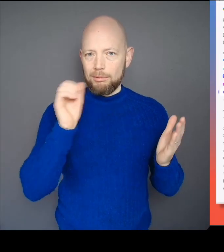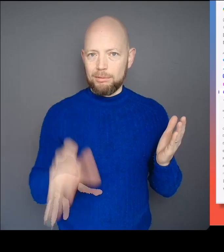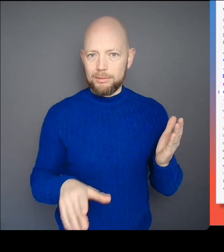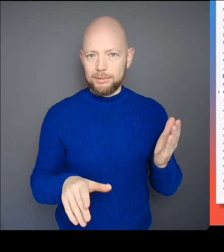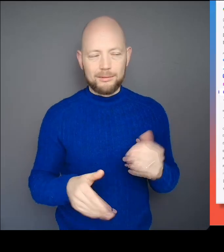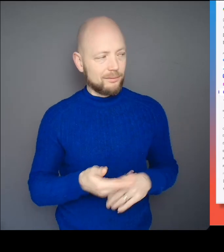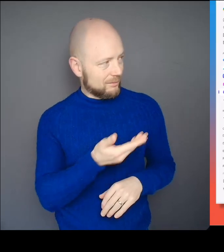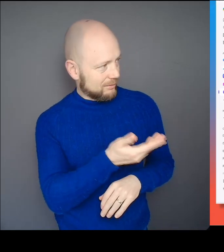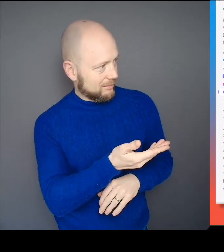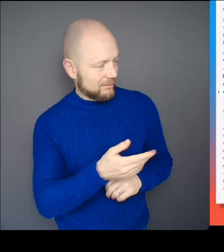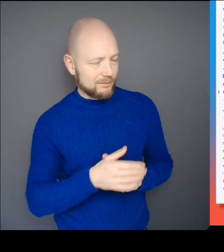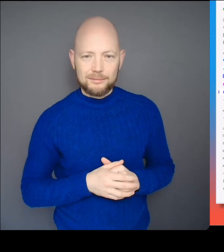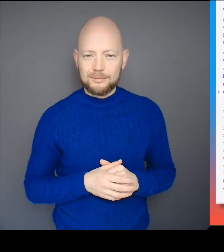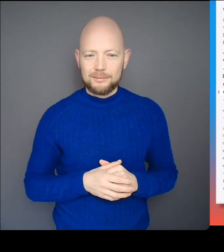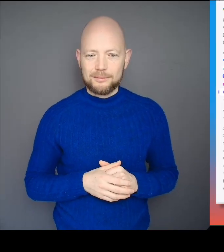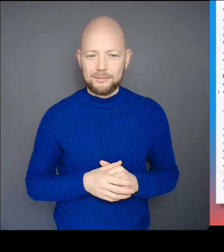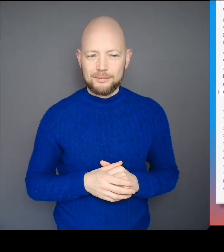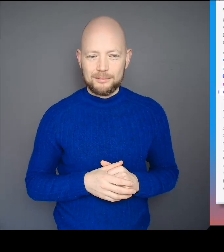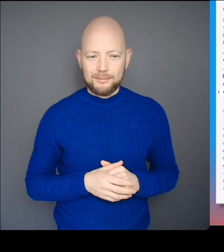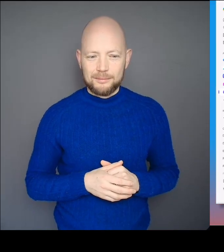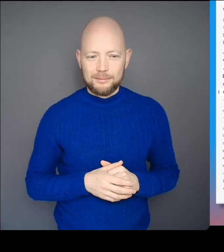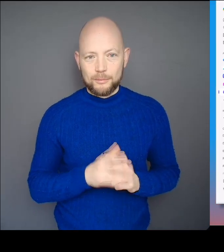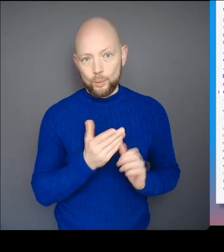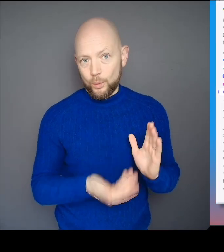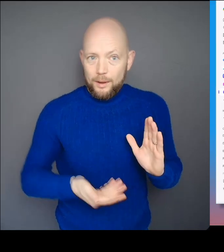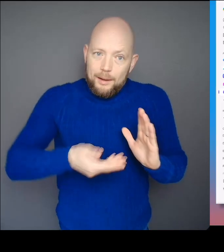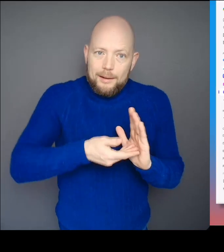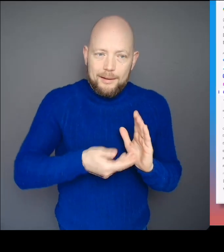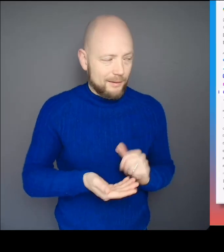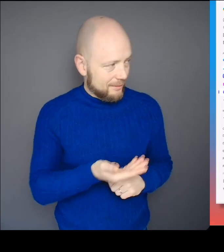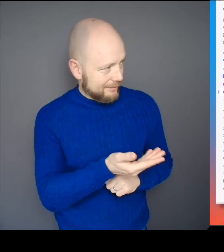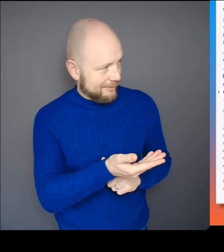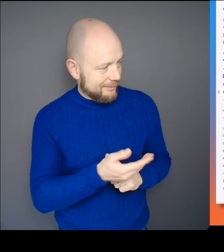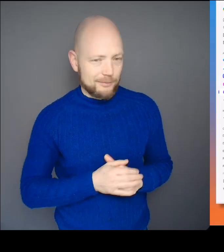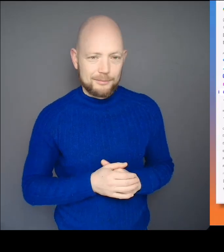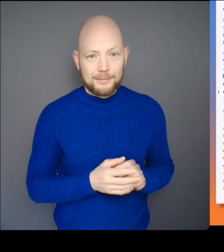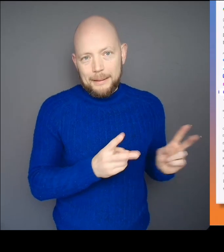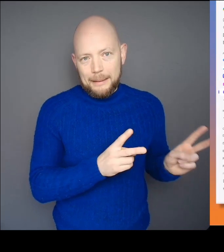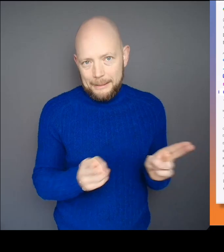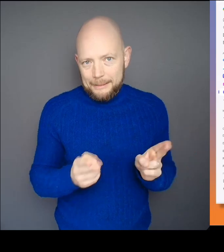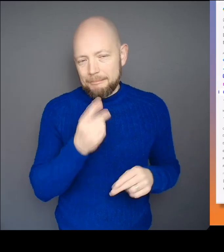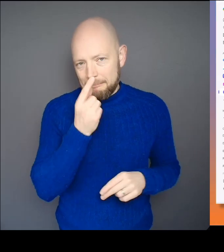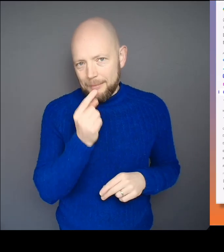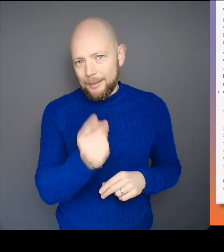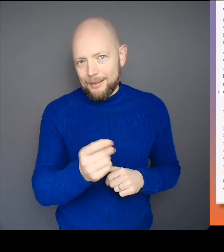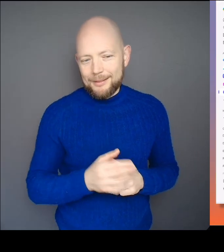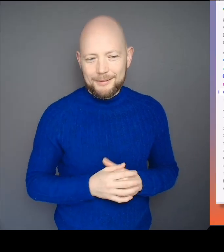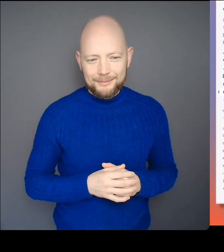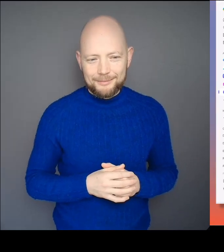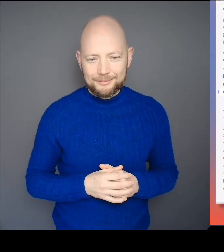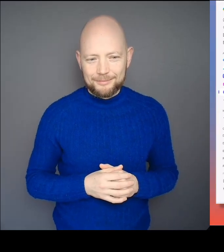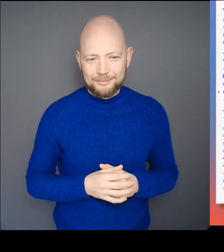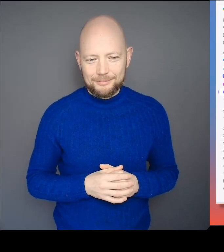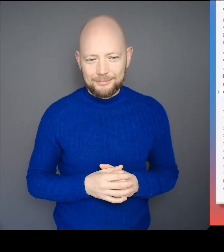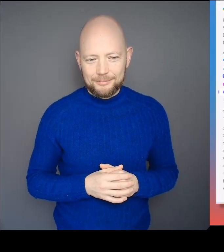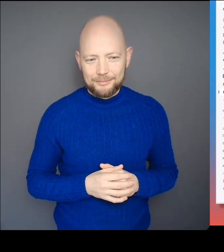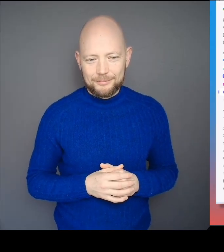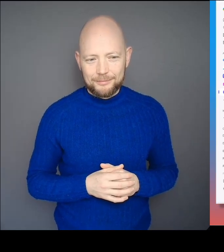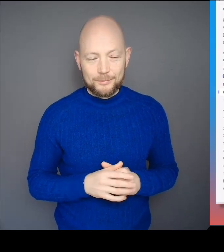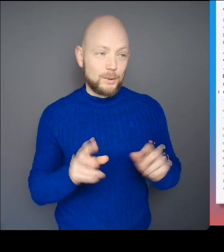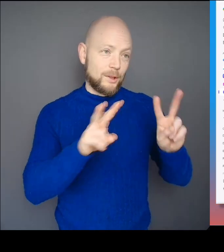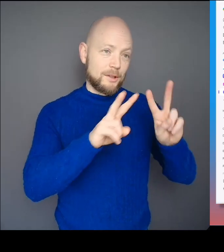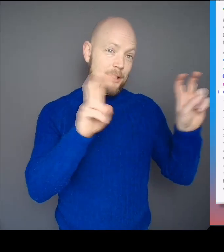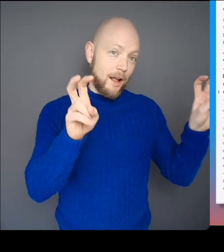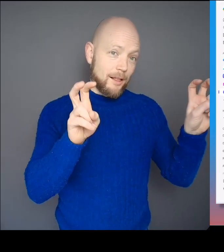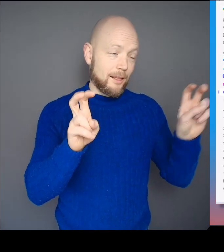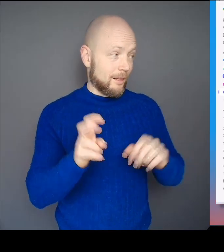choose the little trash can, rubbish bin icon there to get rid of something you don't want. Click here to add a new one, and you can edit these. So